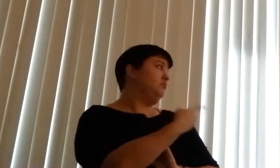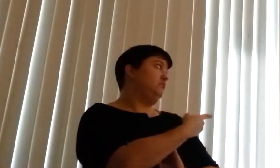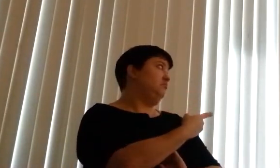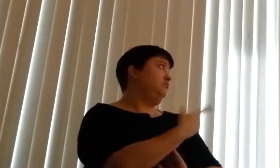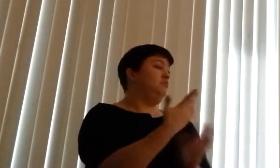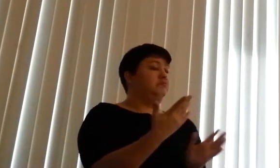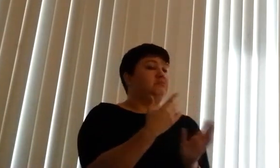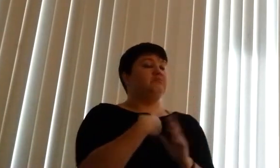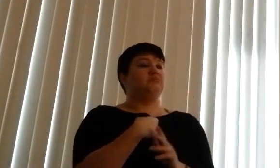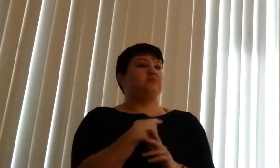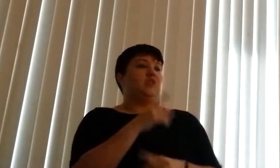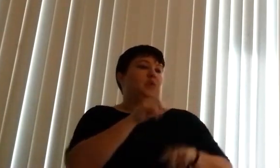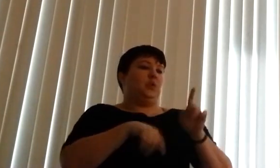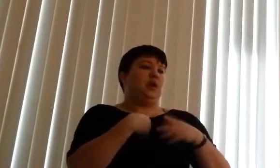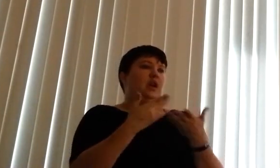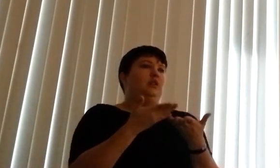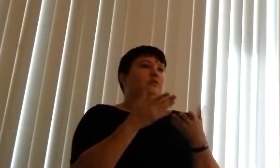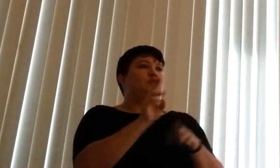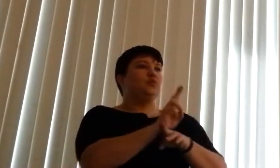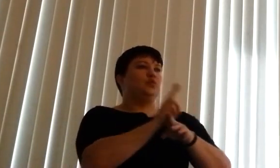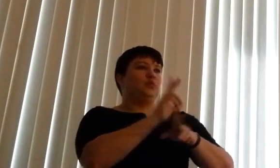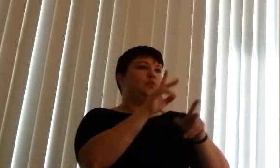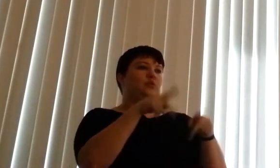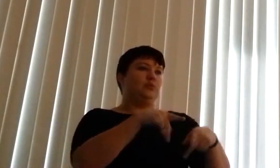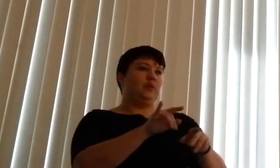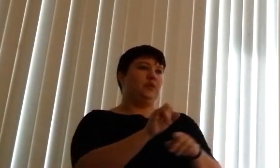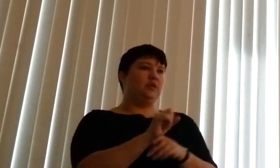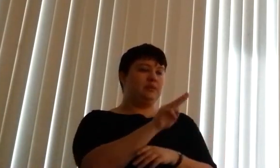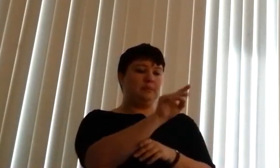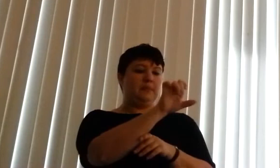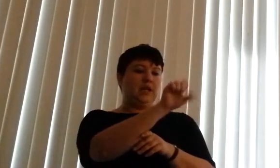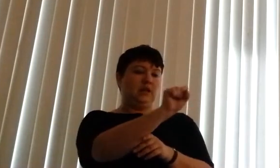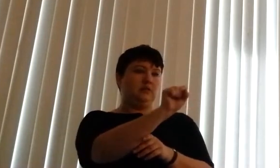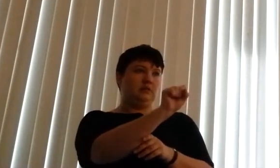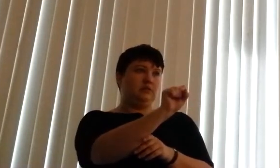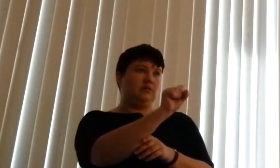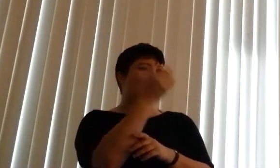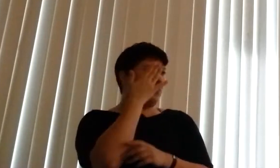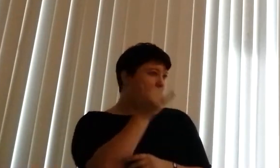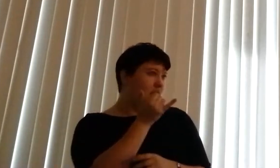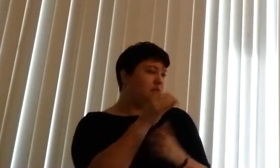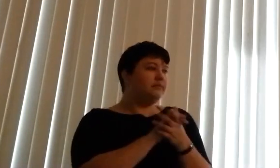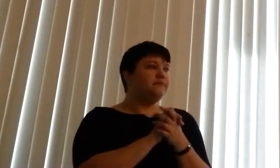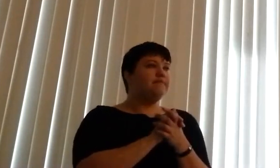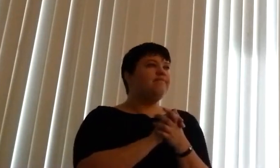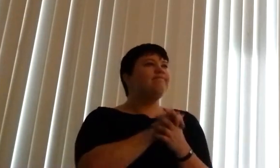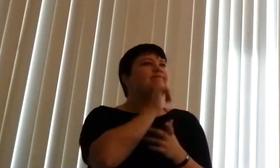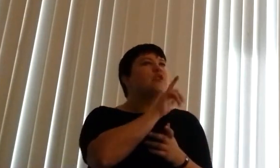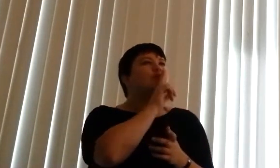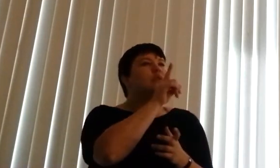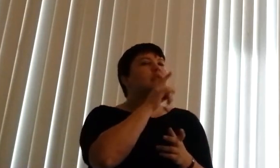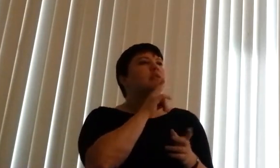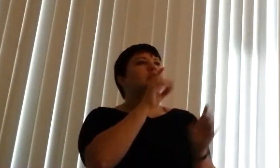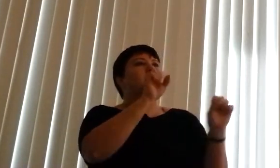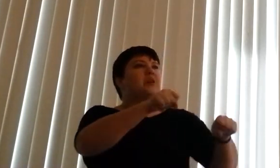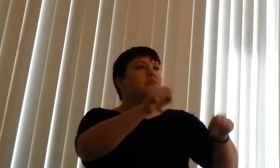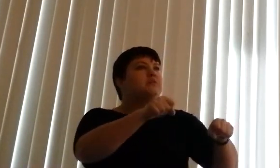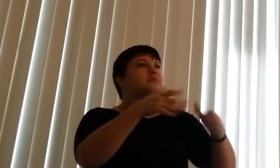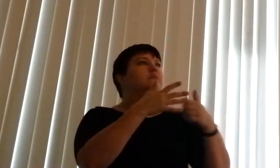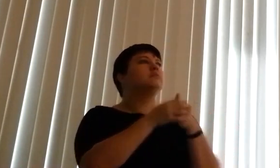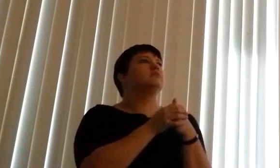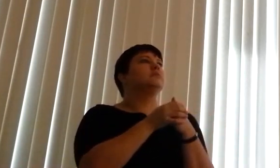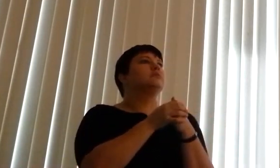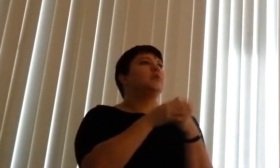merely as a means. Why? Well, it's not plausible to think in our